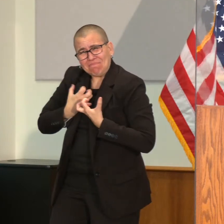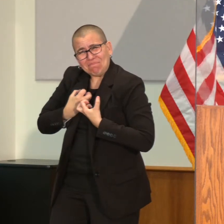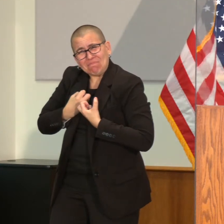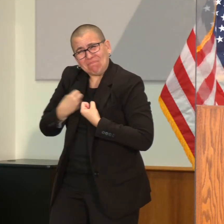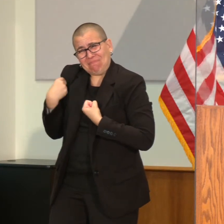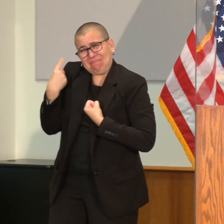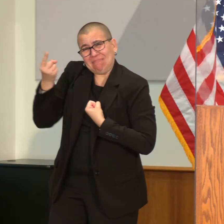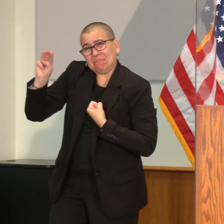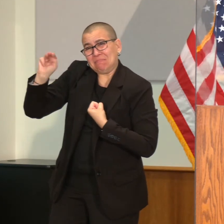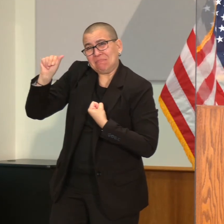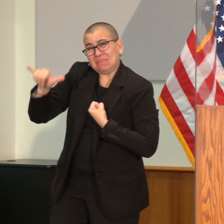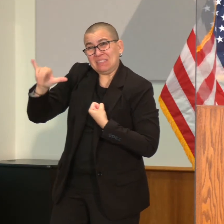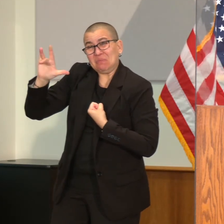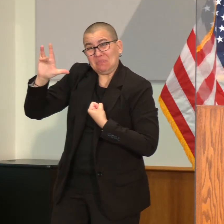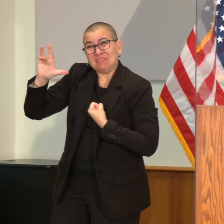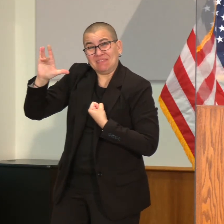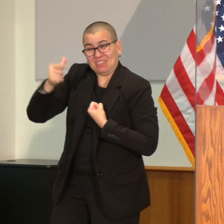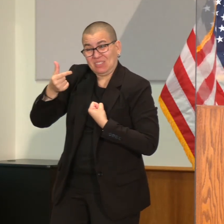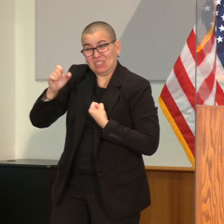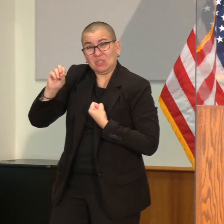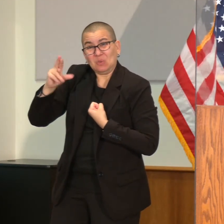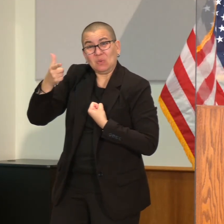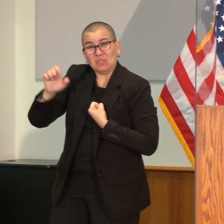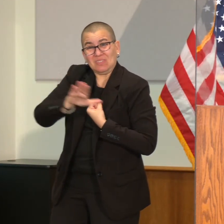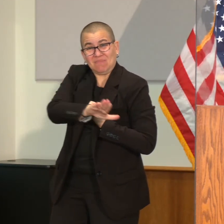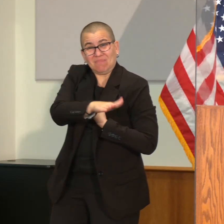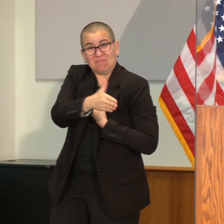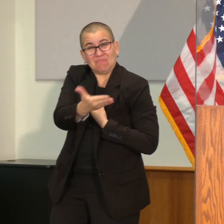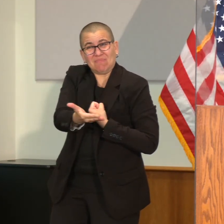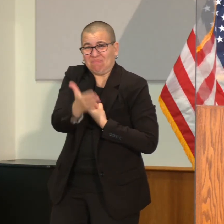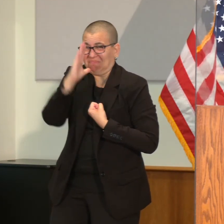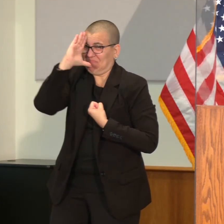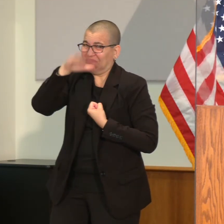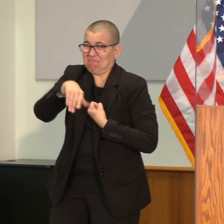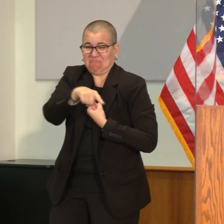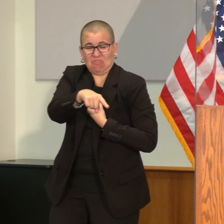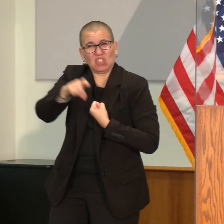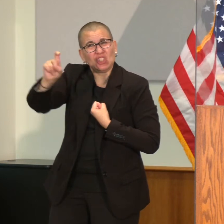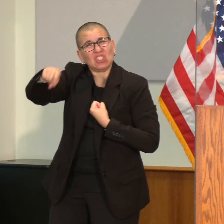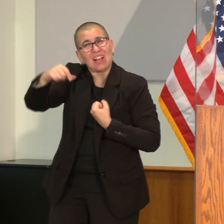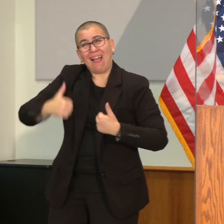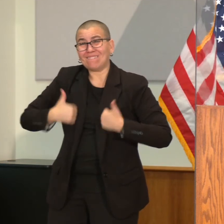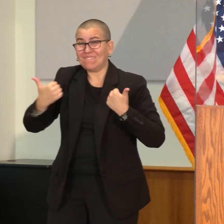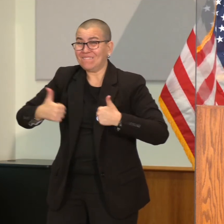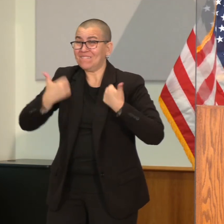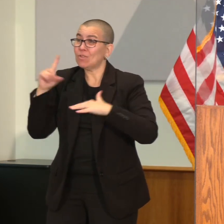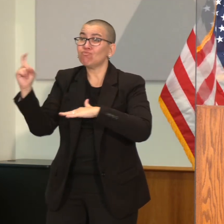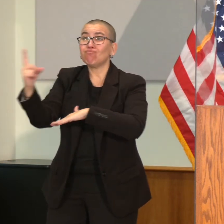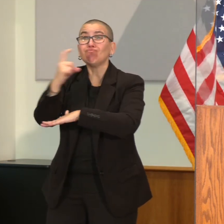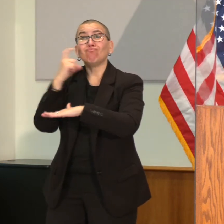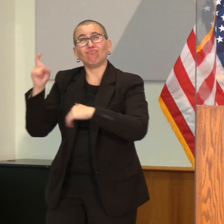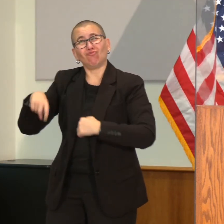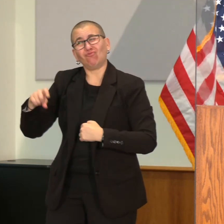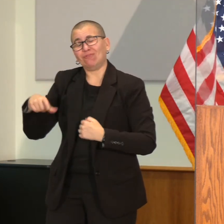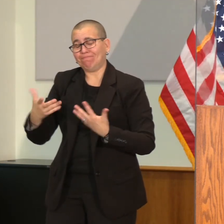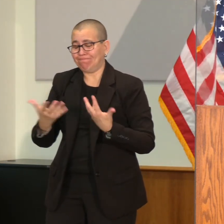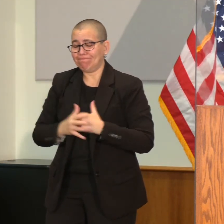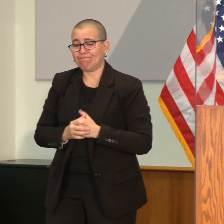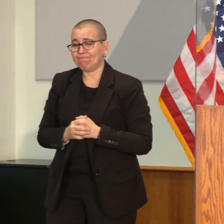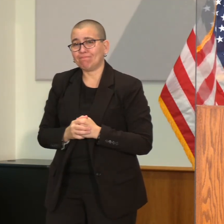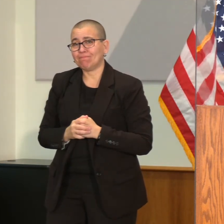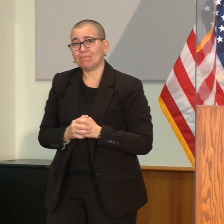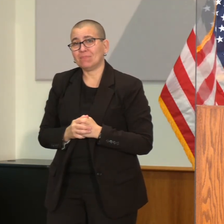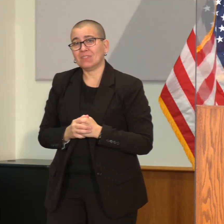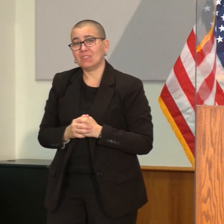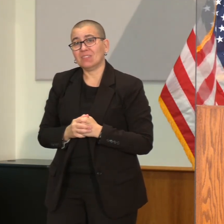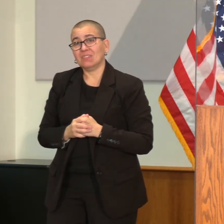And also knowing that George Floyd should still be alive and that his daughter should have her